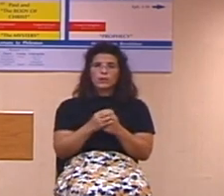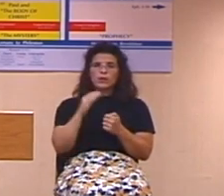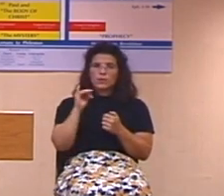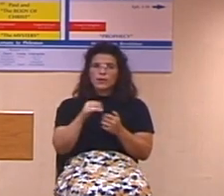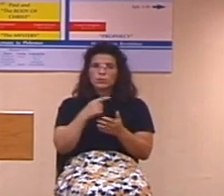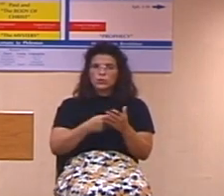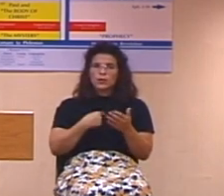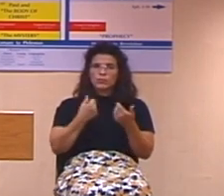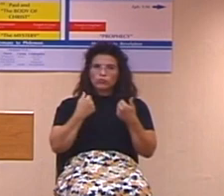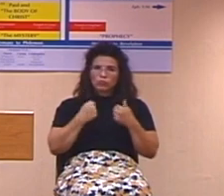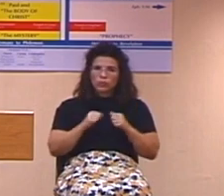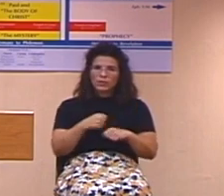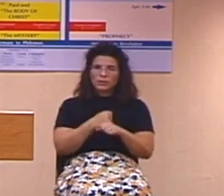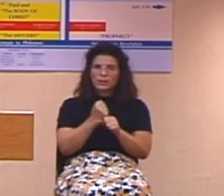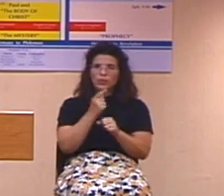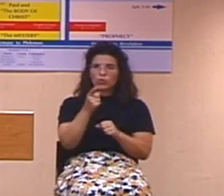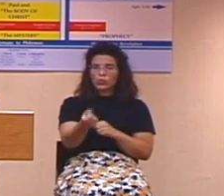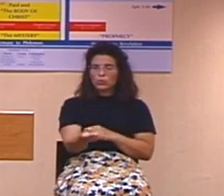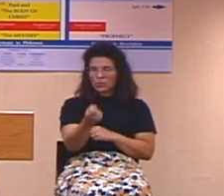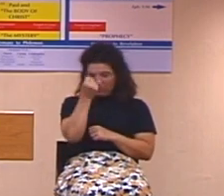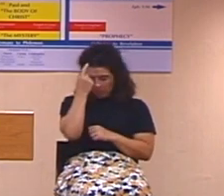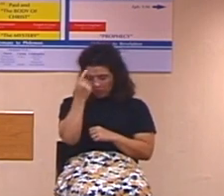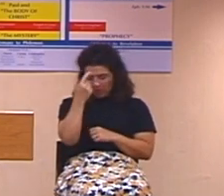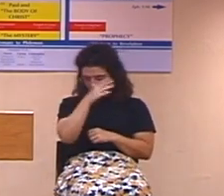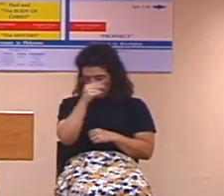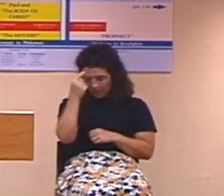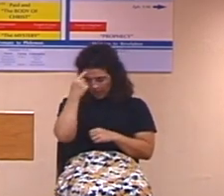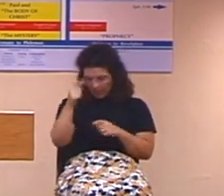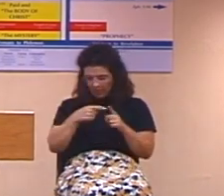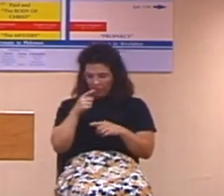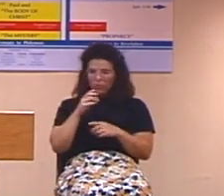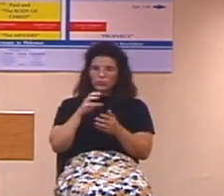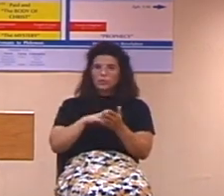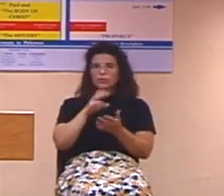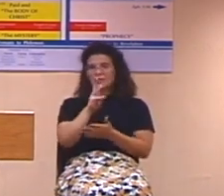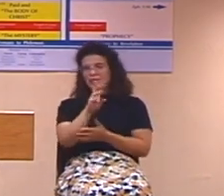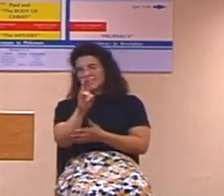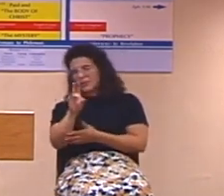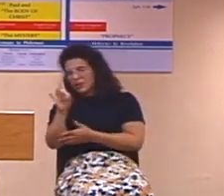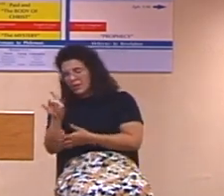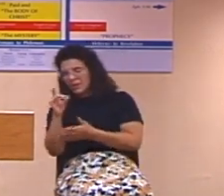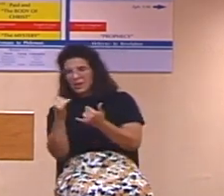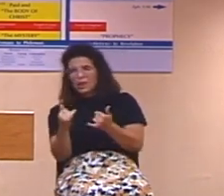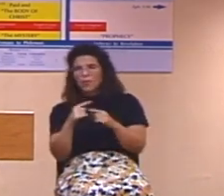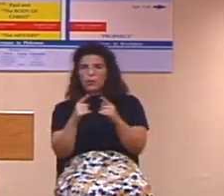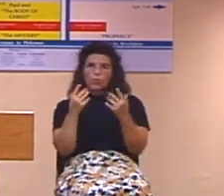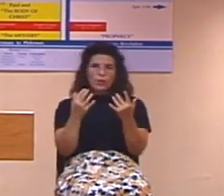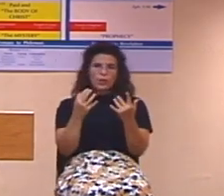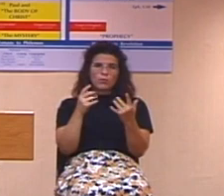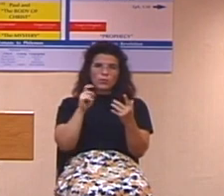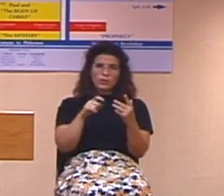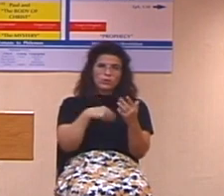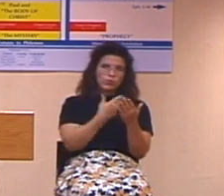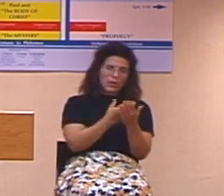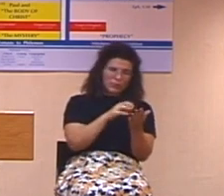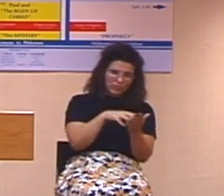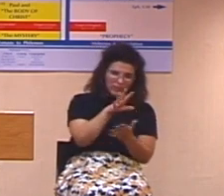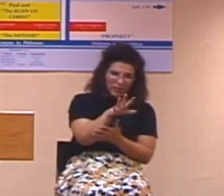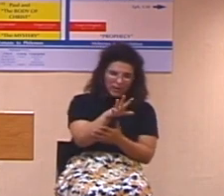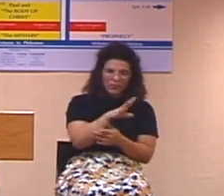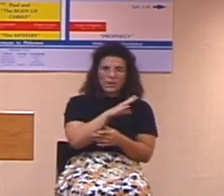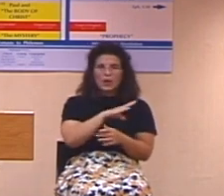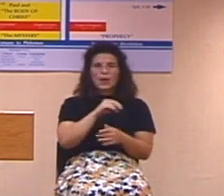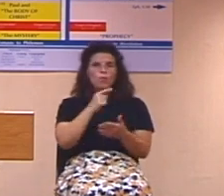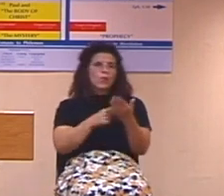That's what I'm trying to get you to think about, because we're going to get over in chapter 6, 7, and 8 now. But wait, we got to get to 5 first. And you know